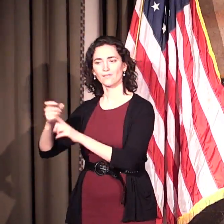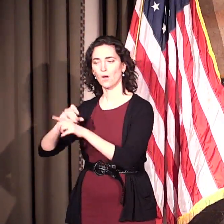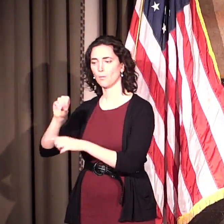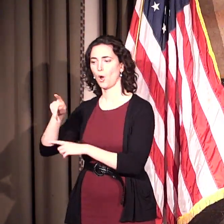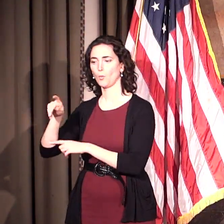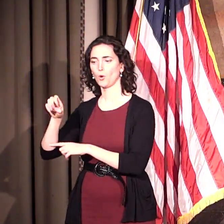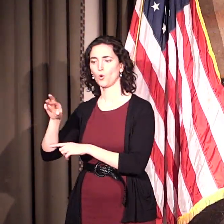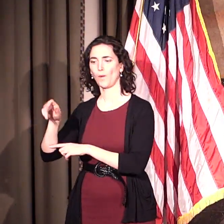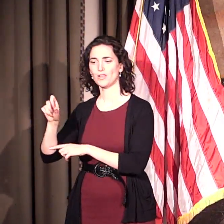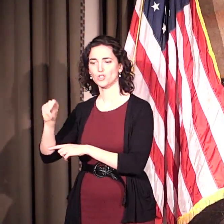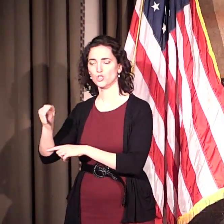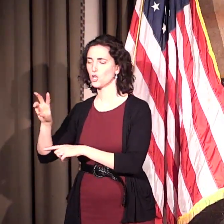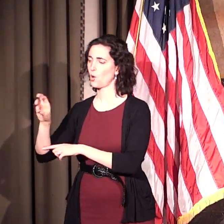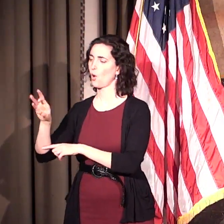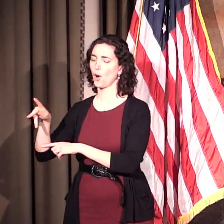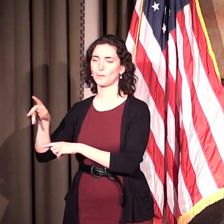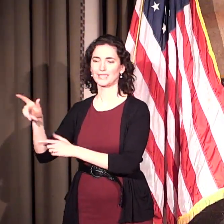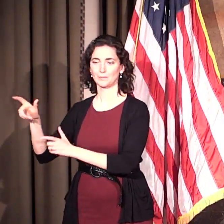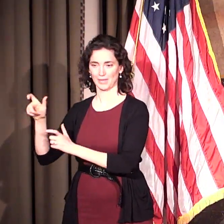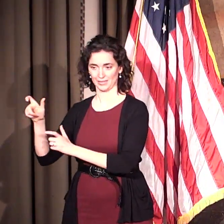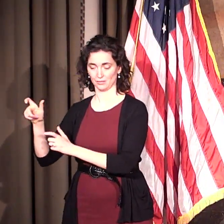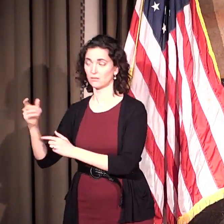of